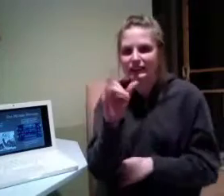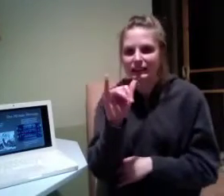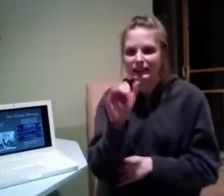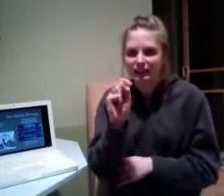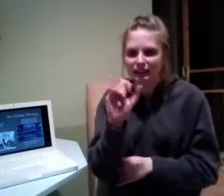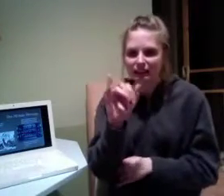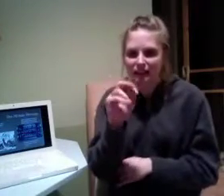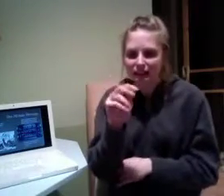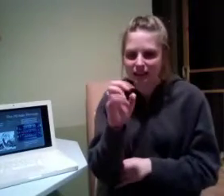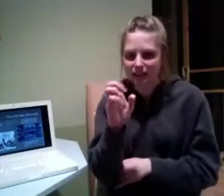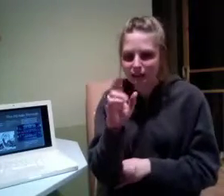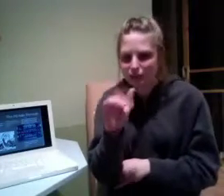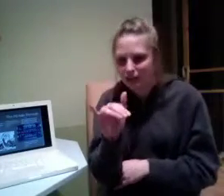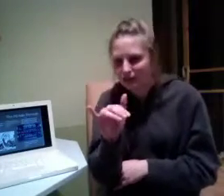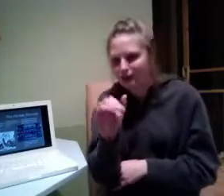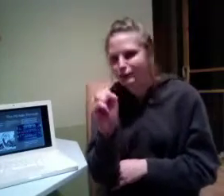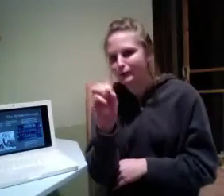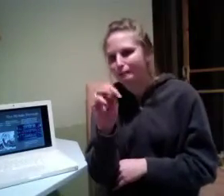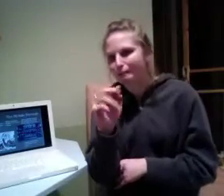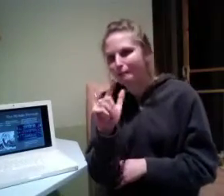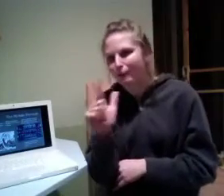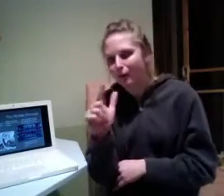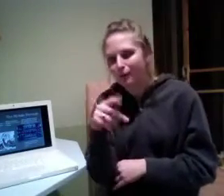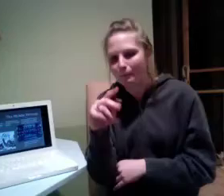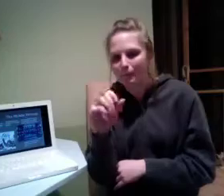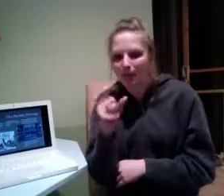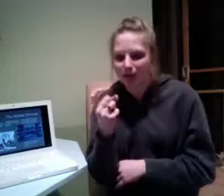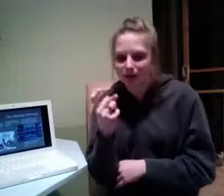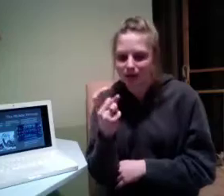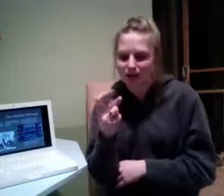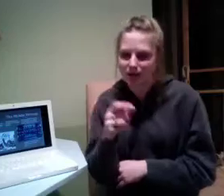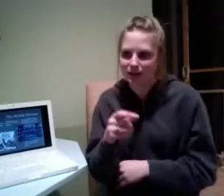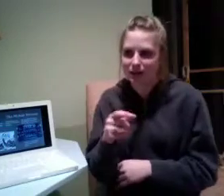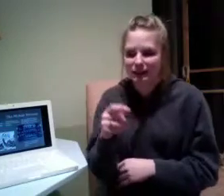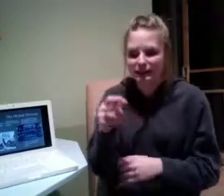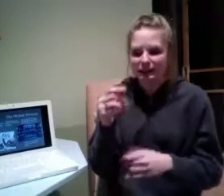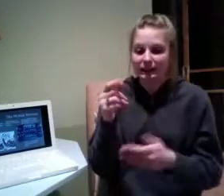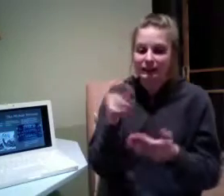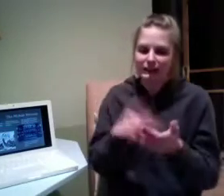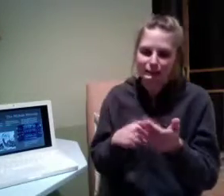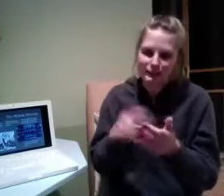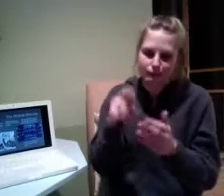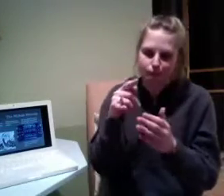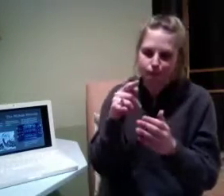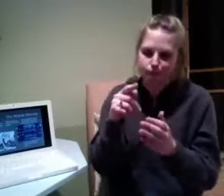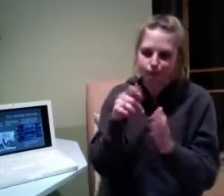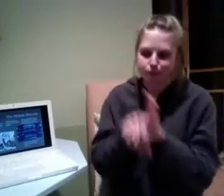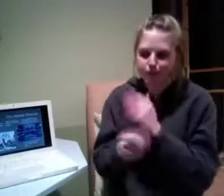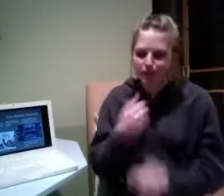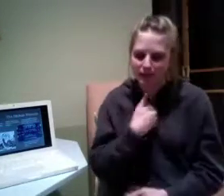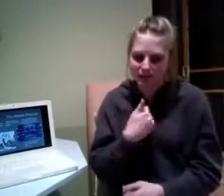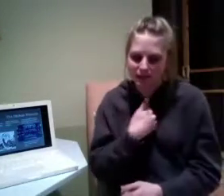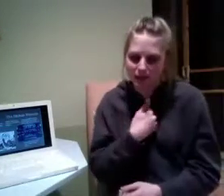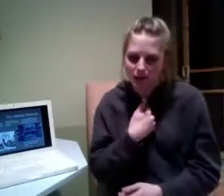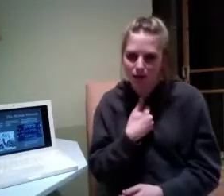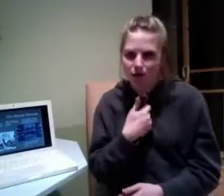smallpox. Some try to fight their captors, and then some commit suicide. And so overall, it's a terrible